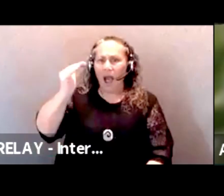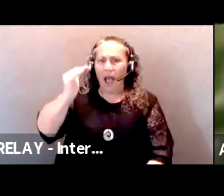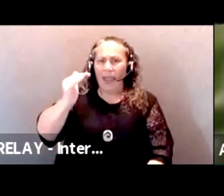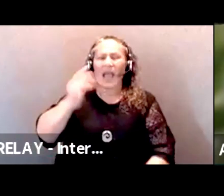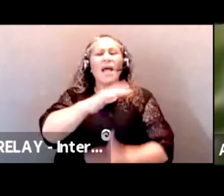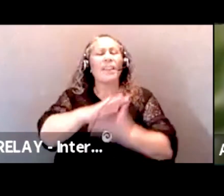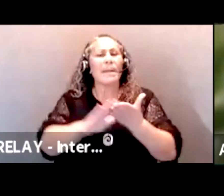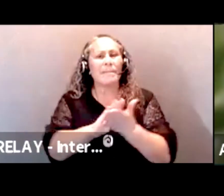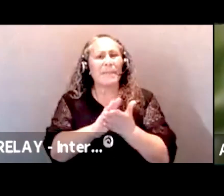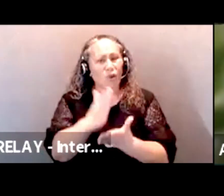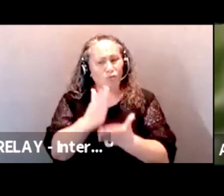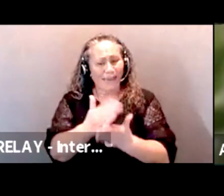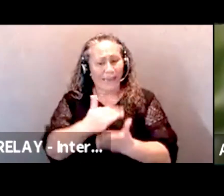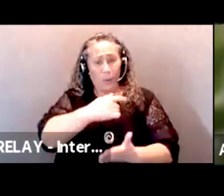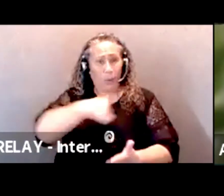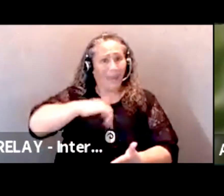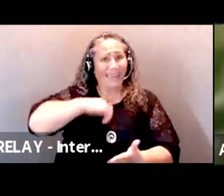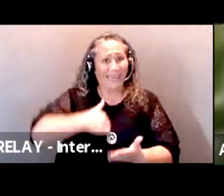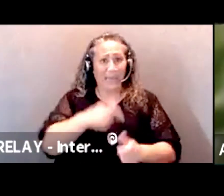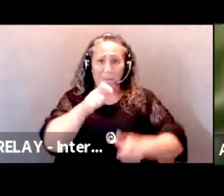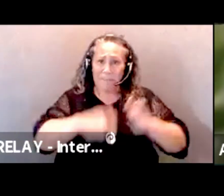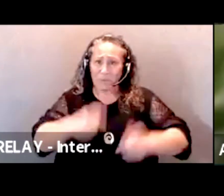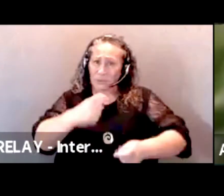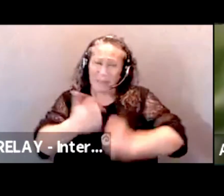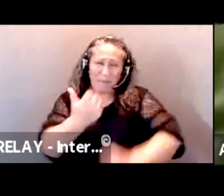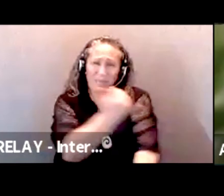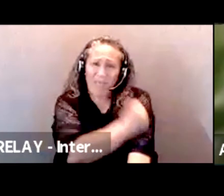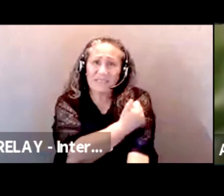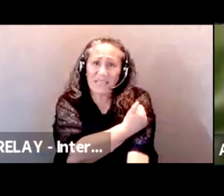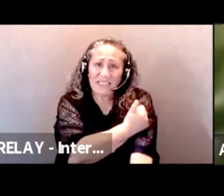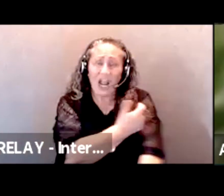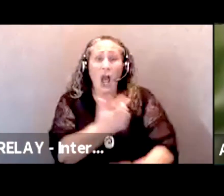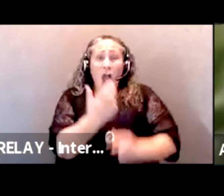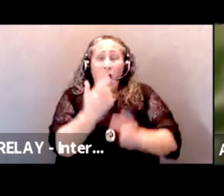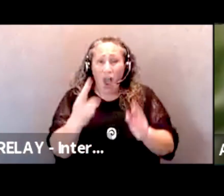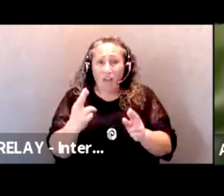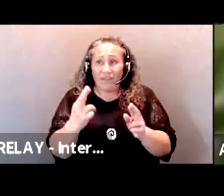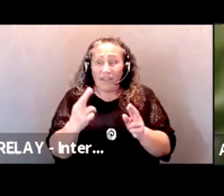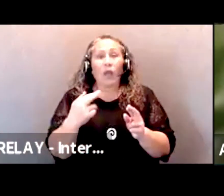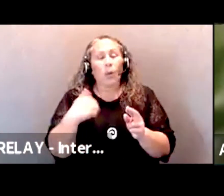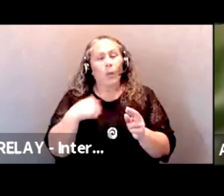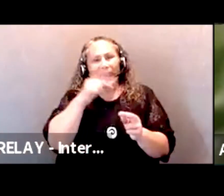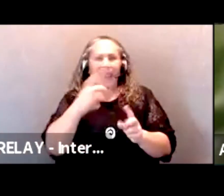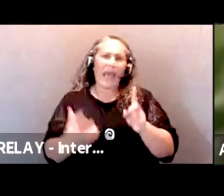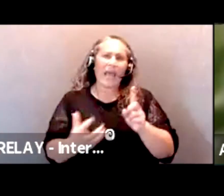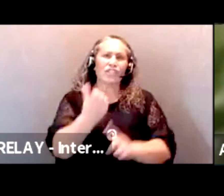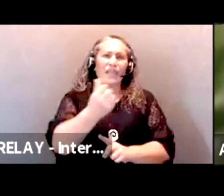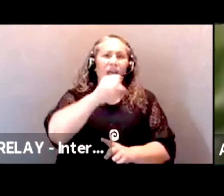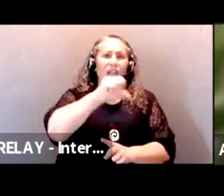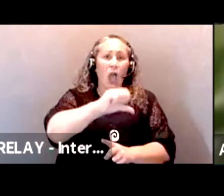need people to get vaccinated, and we're looking at hopefully getting over sort of 90 to